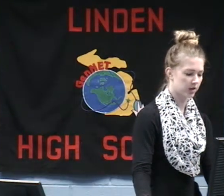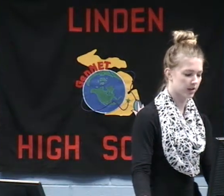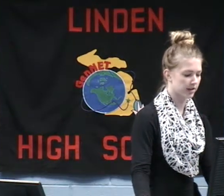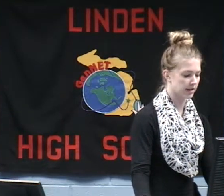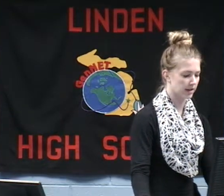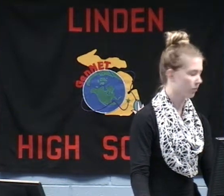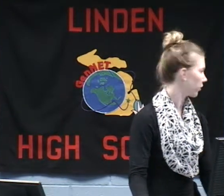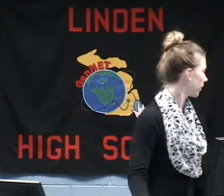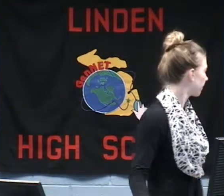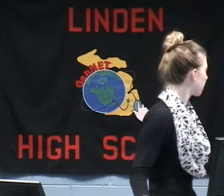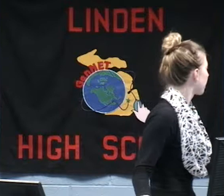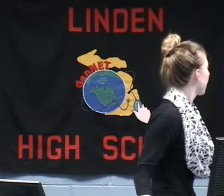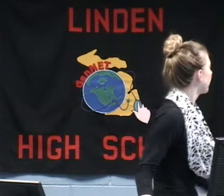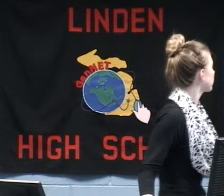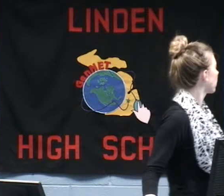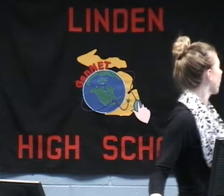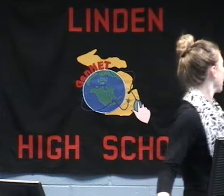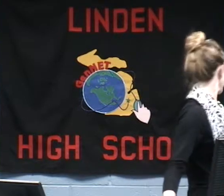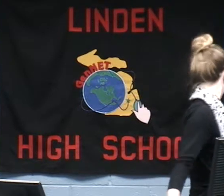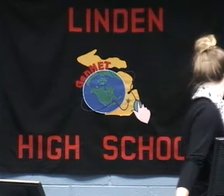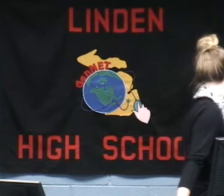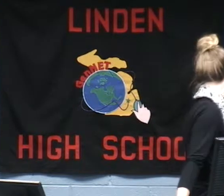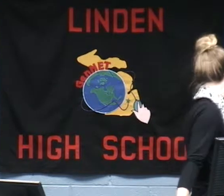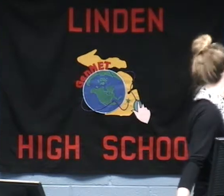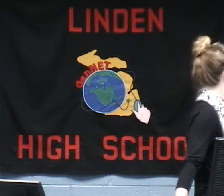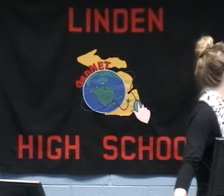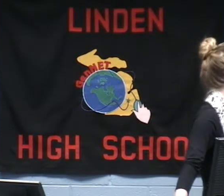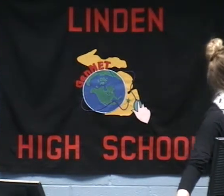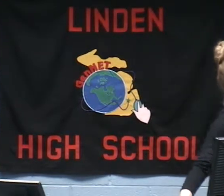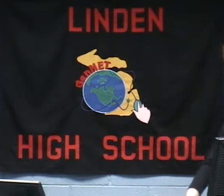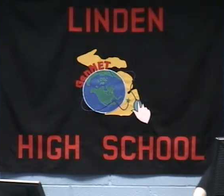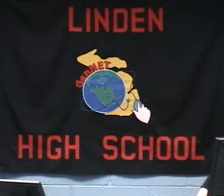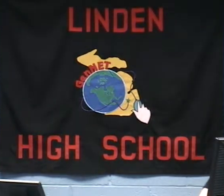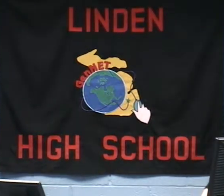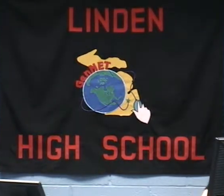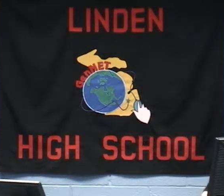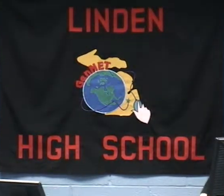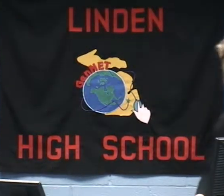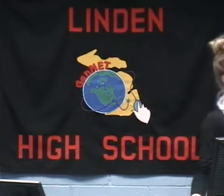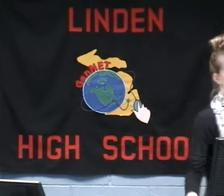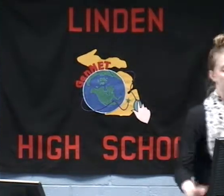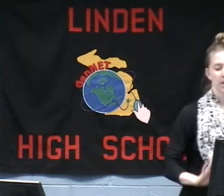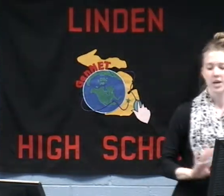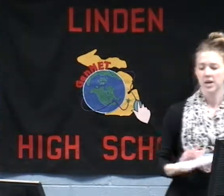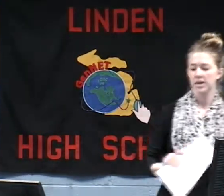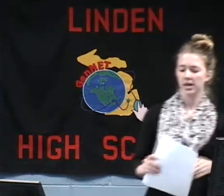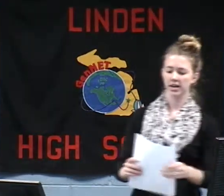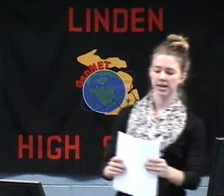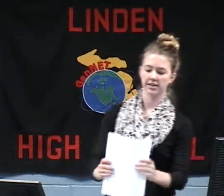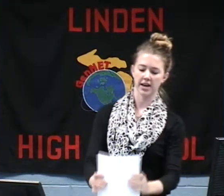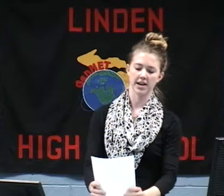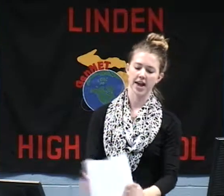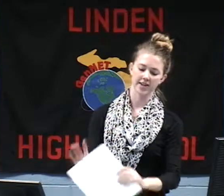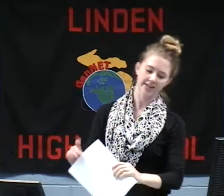Just listen up real quick. All right, so I am giving you guys a project, like I said. It is an